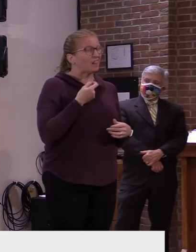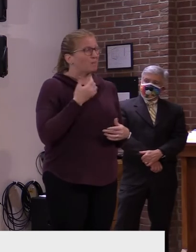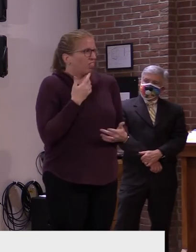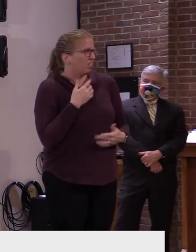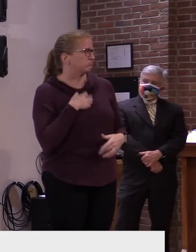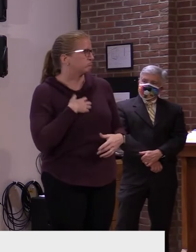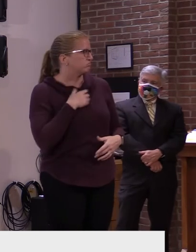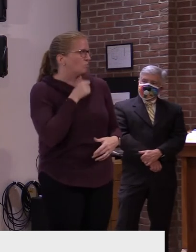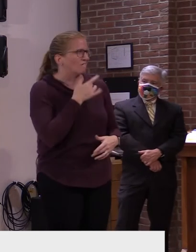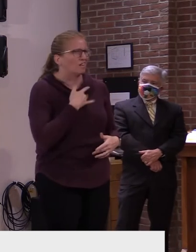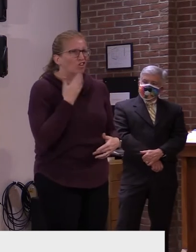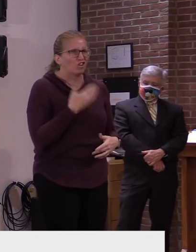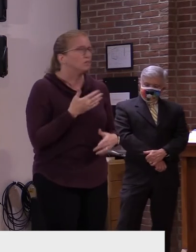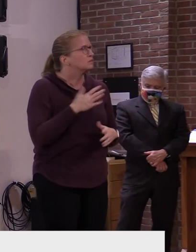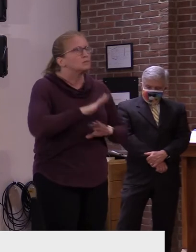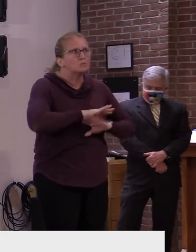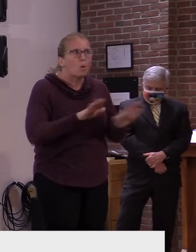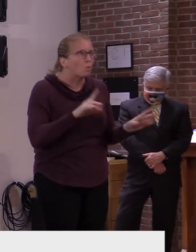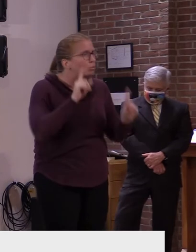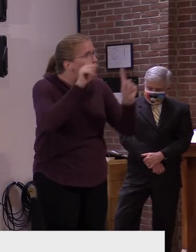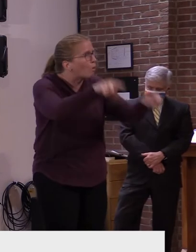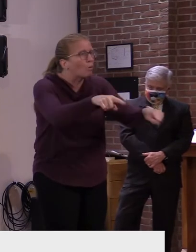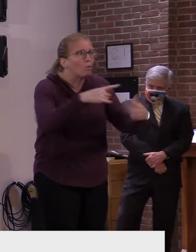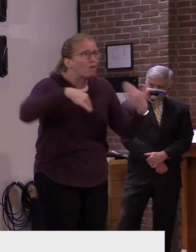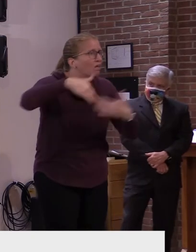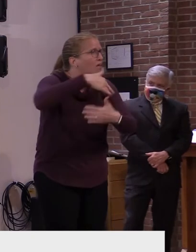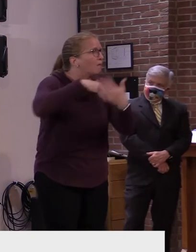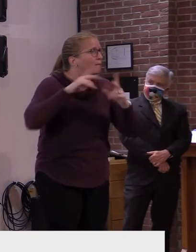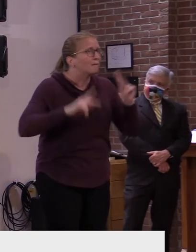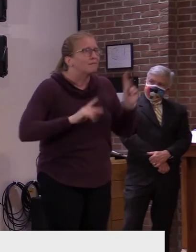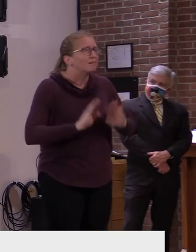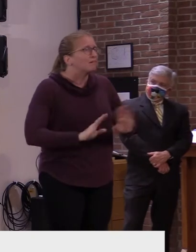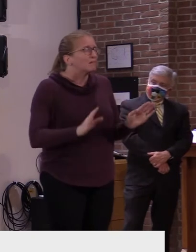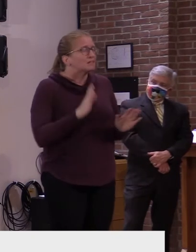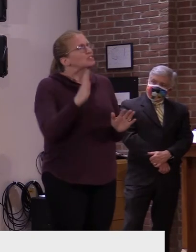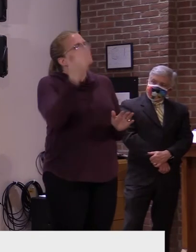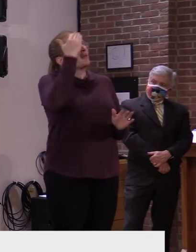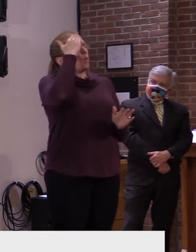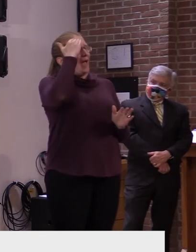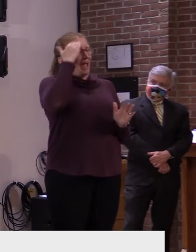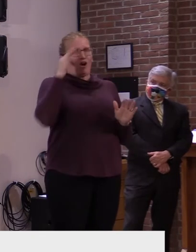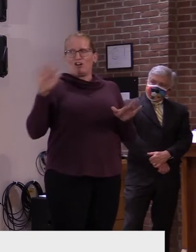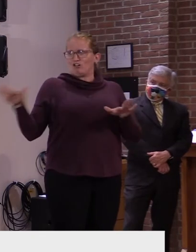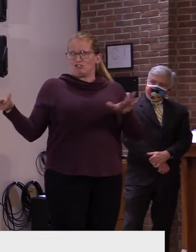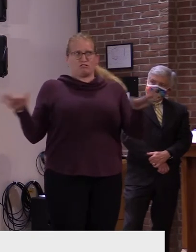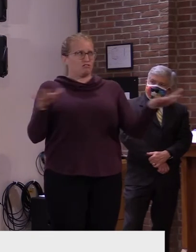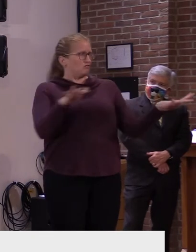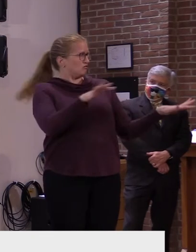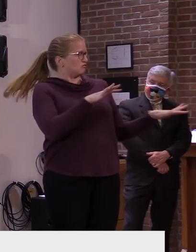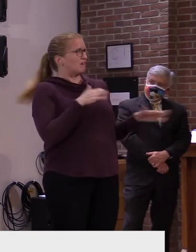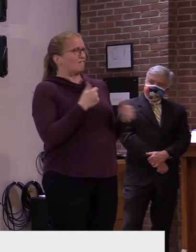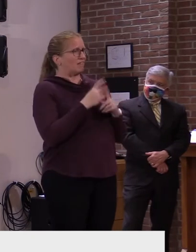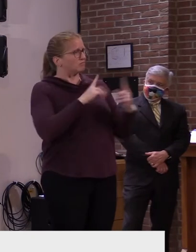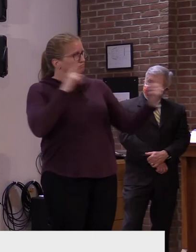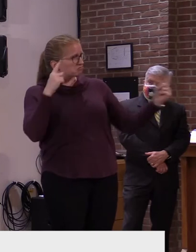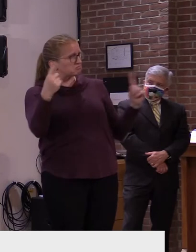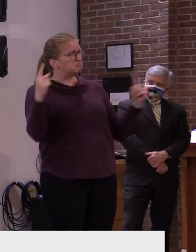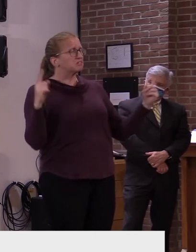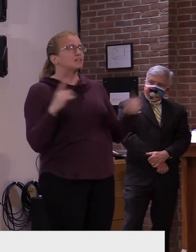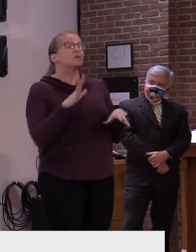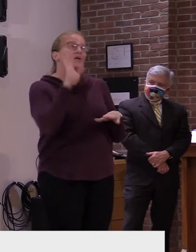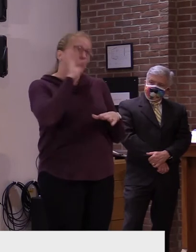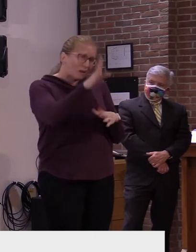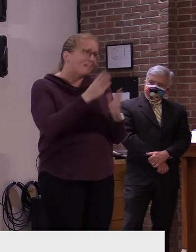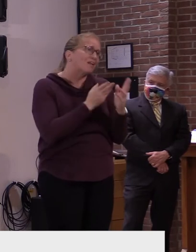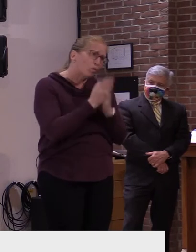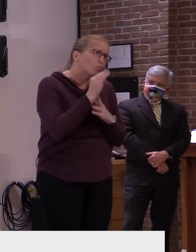events and really pay attention be aware of your surroundings and we'll get through this but it's going to take all